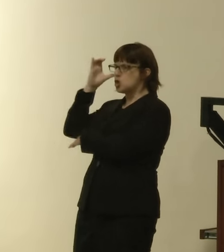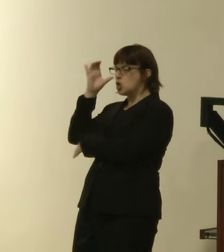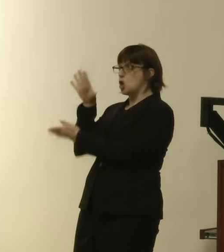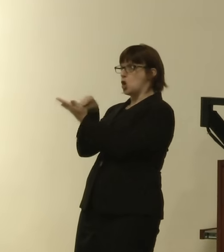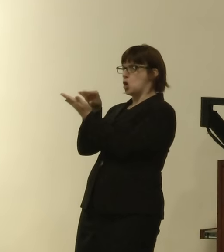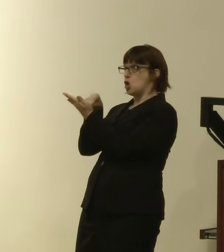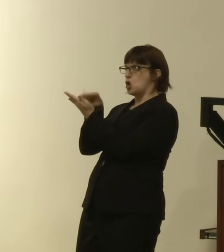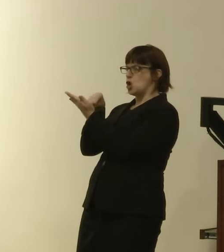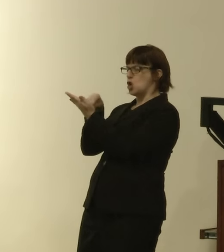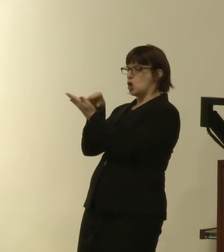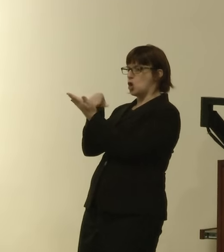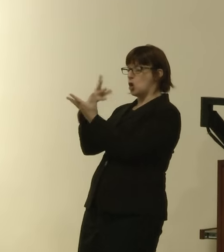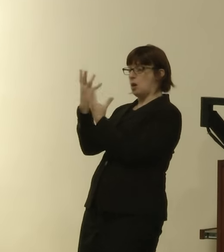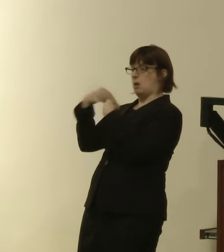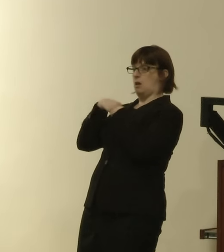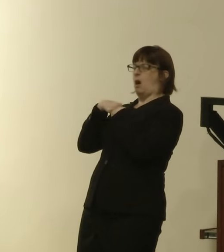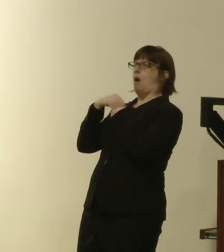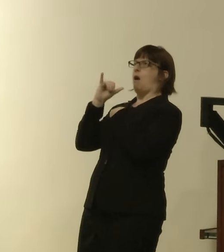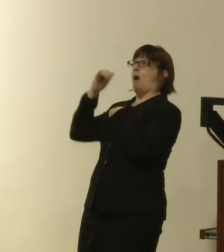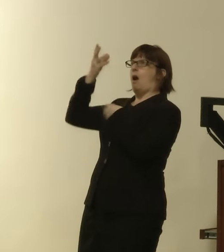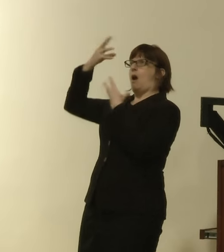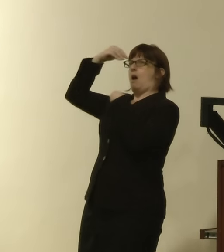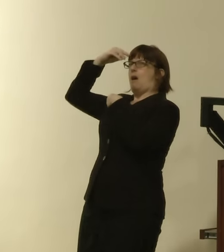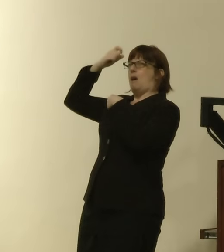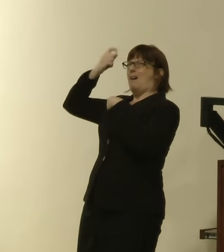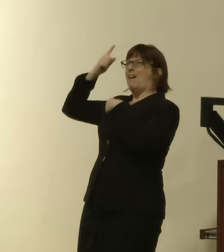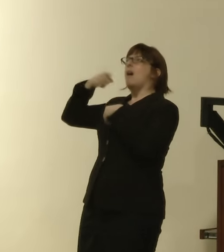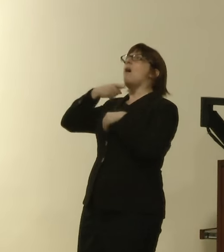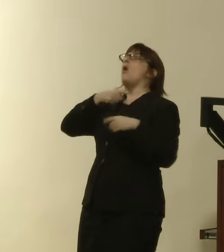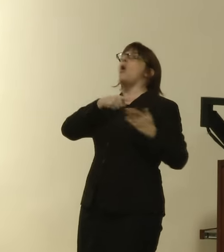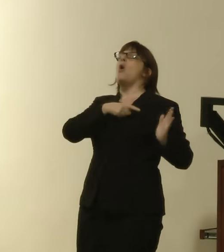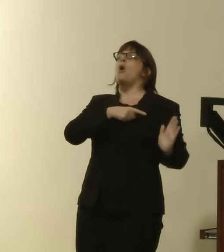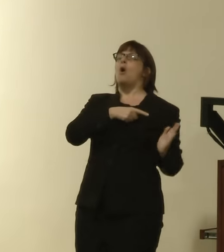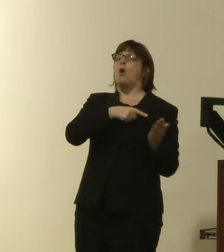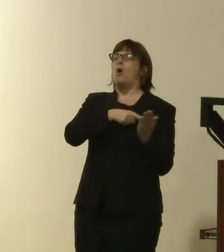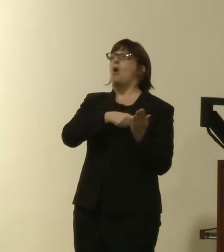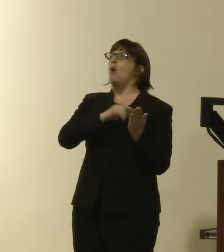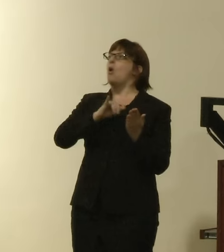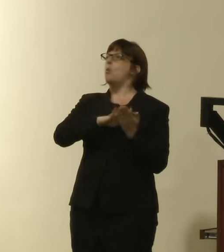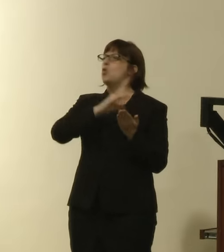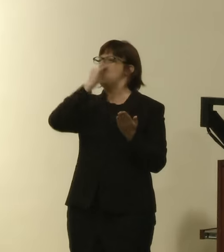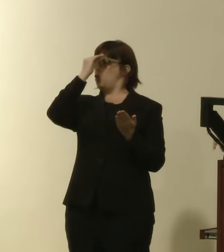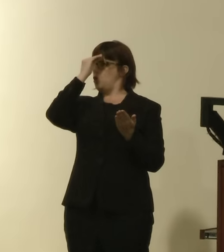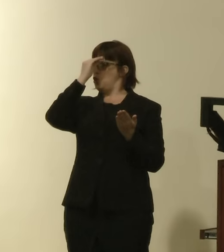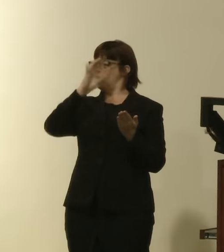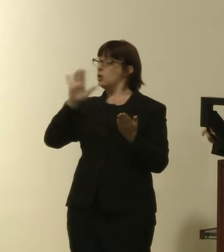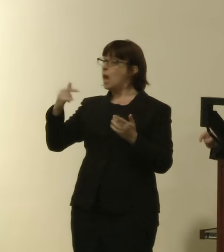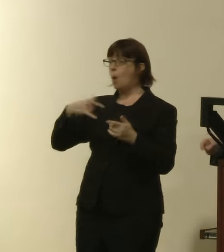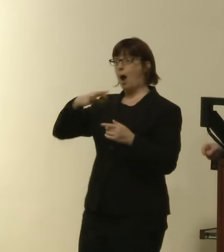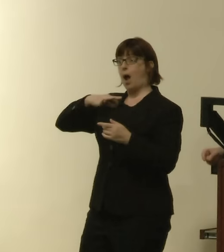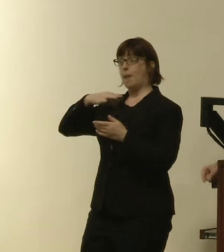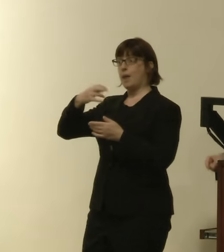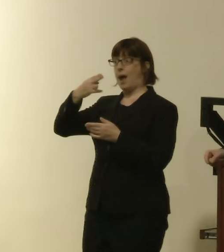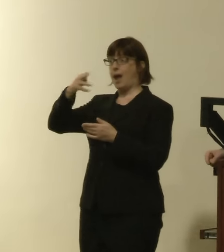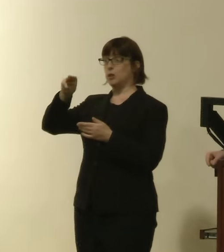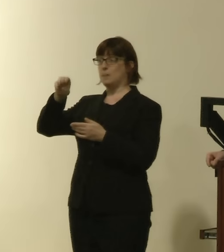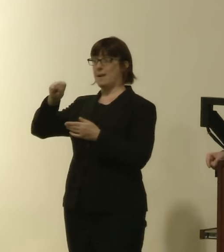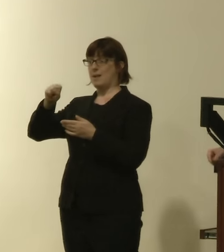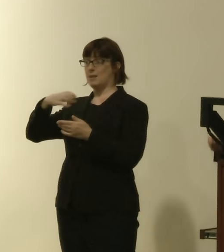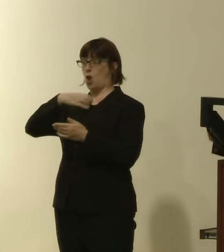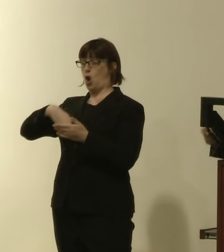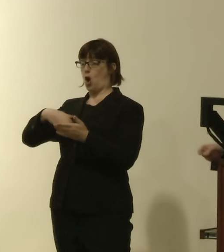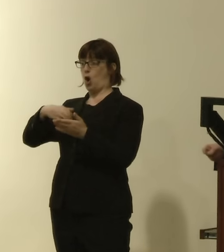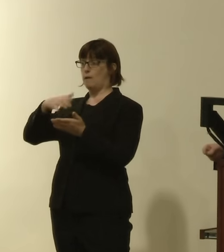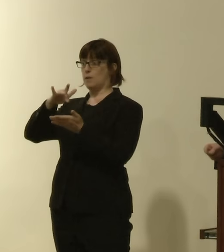that I'm doing now, including having applied to Harvard Medical School, I applied to Harvard Medical School because there was an MD-PhD